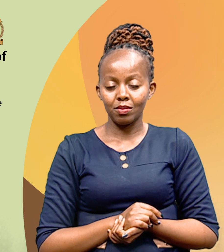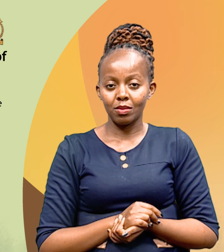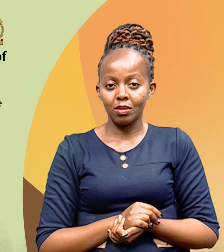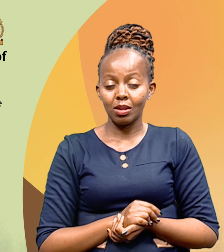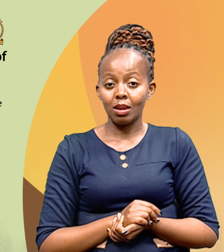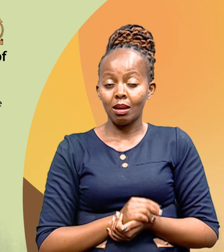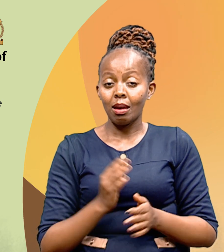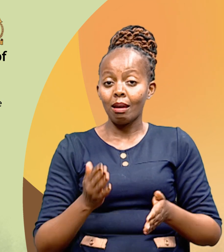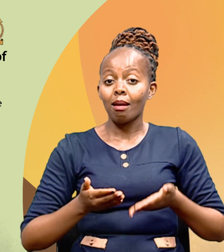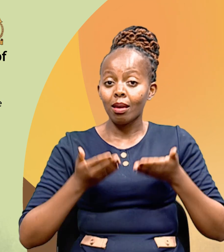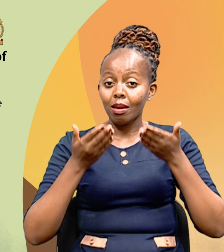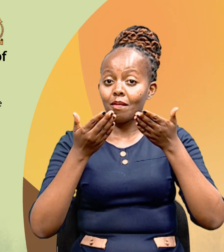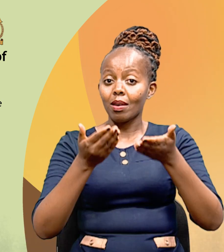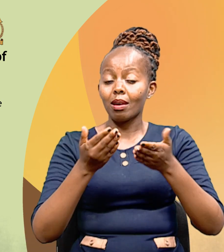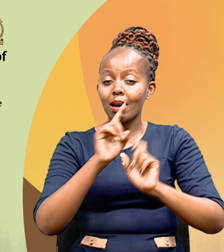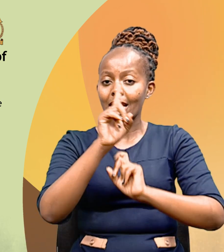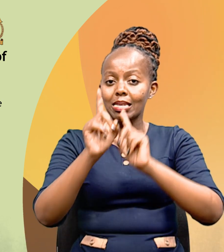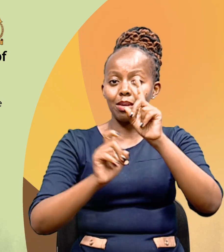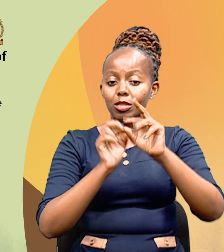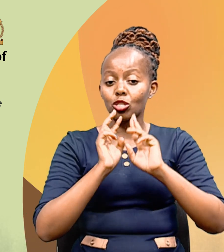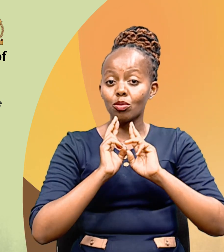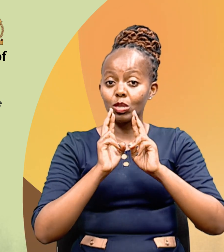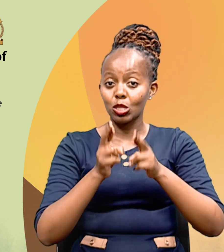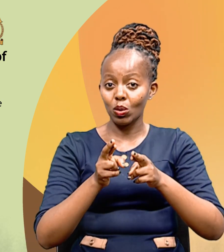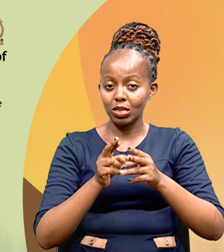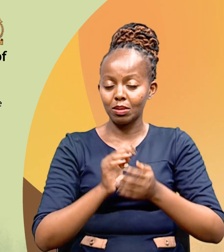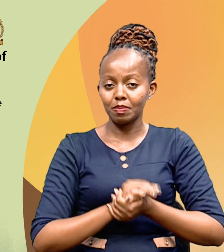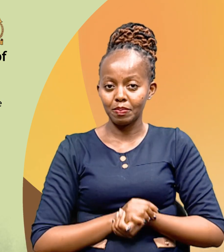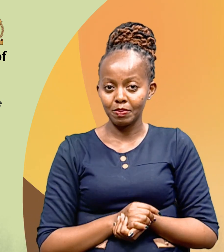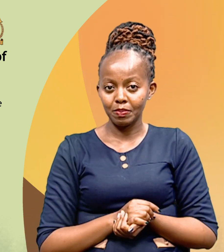Release of examination results.